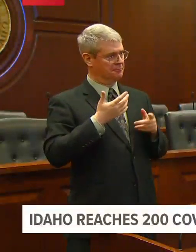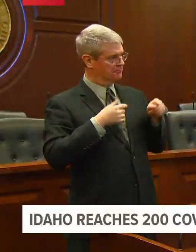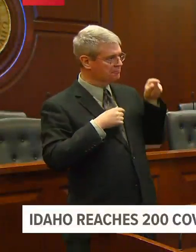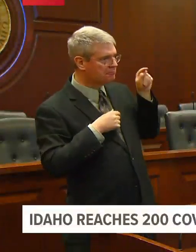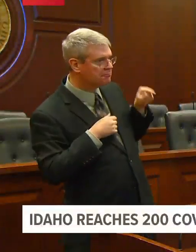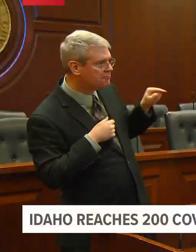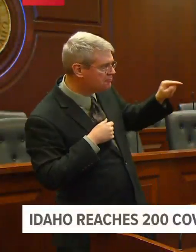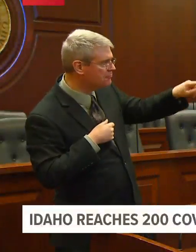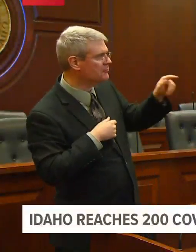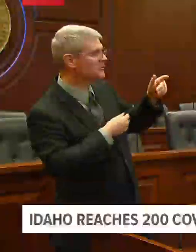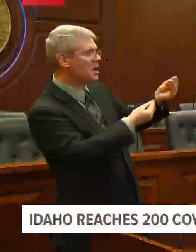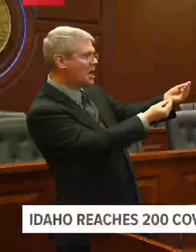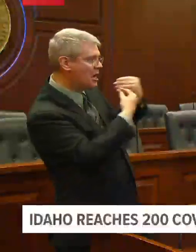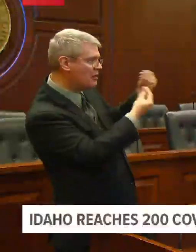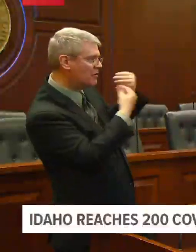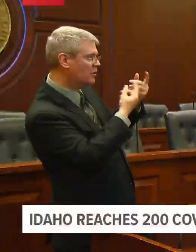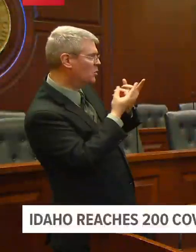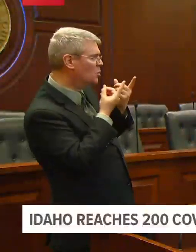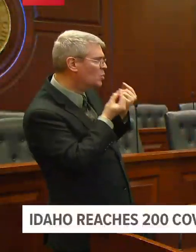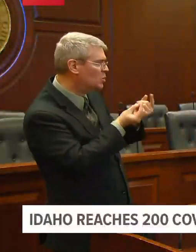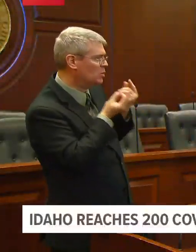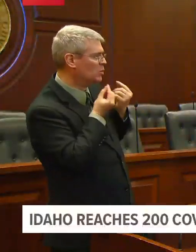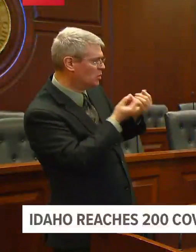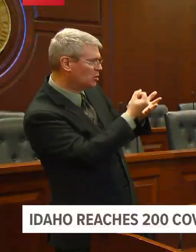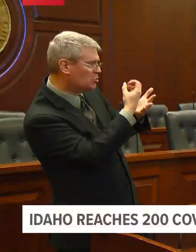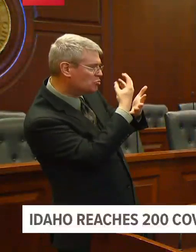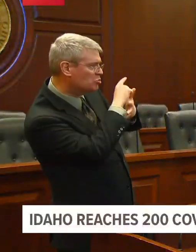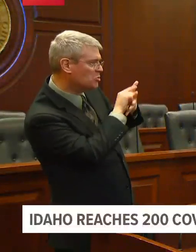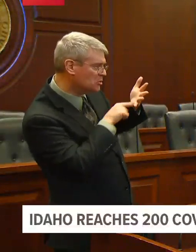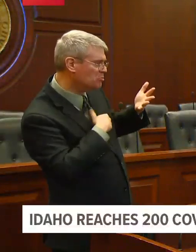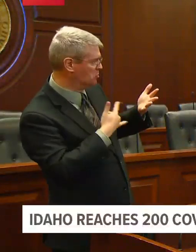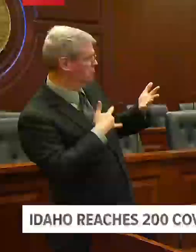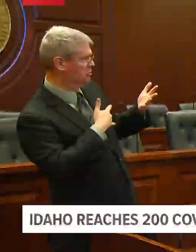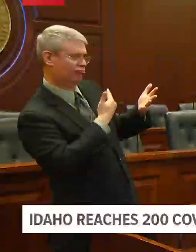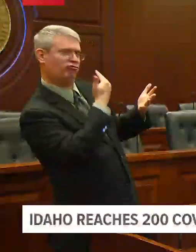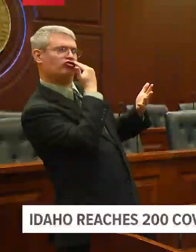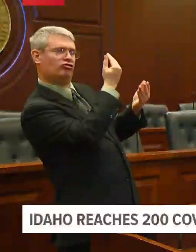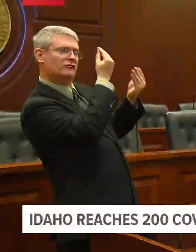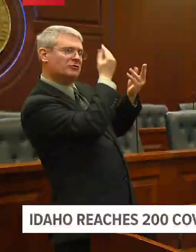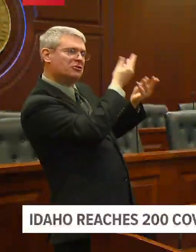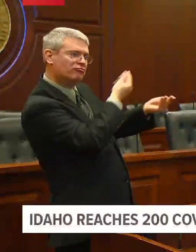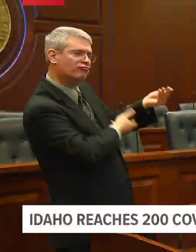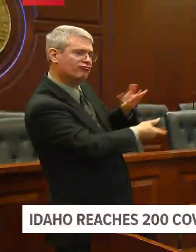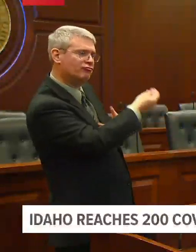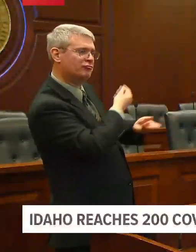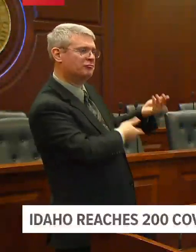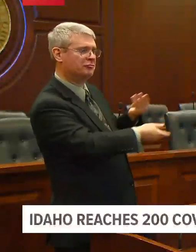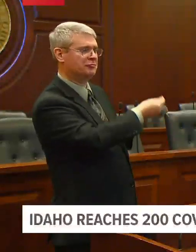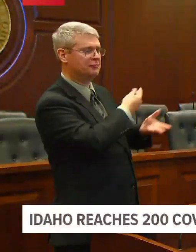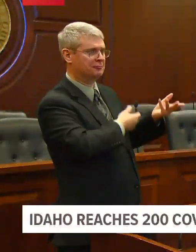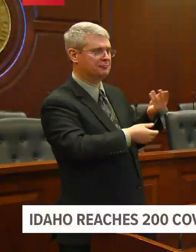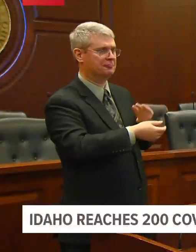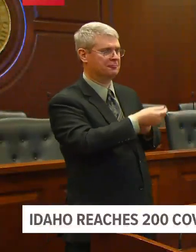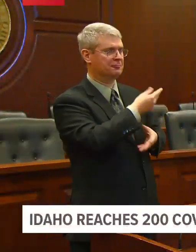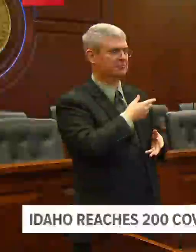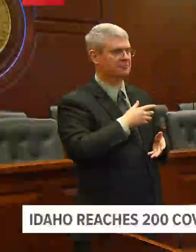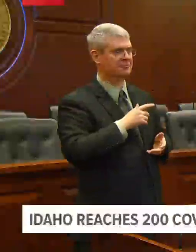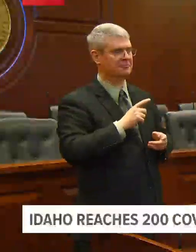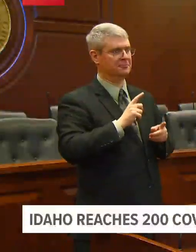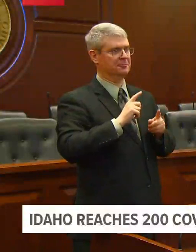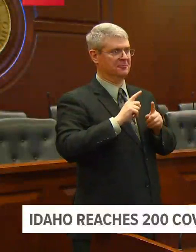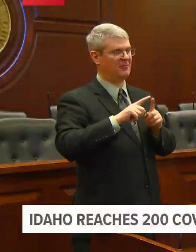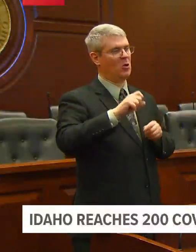me to select. And so I'm doing fine. But believe me, there's pressure, and you know, these